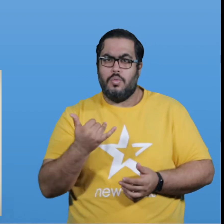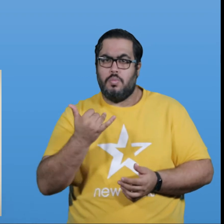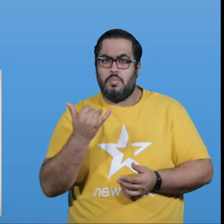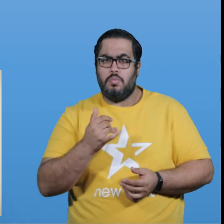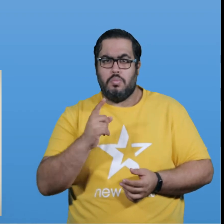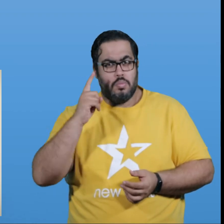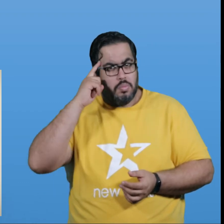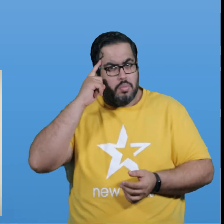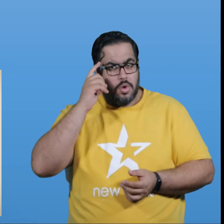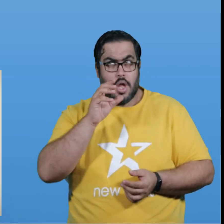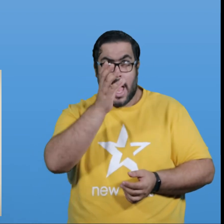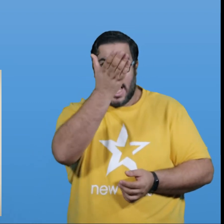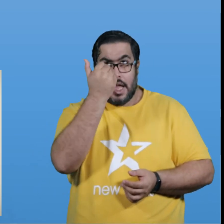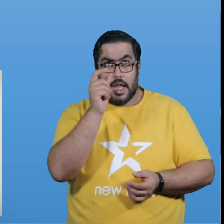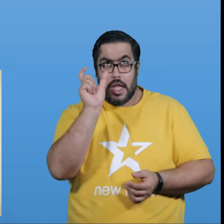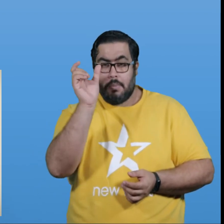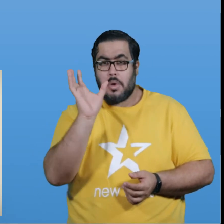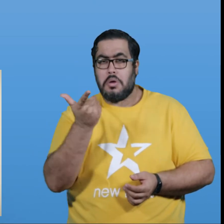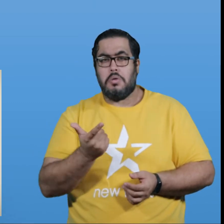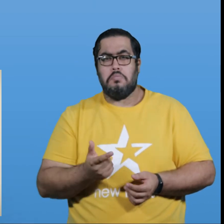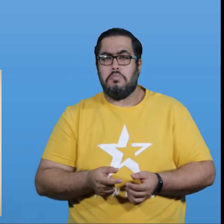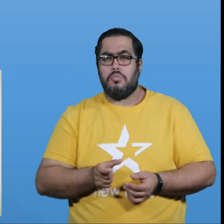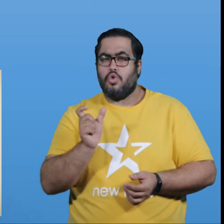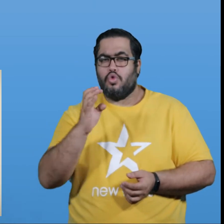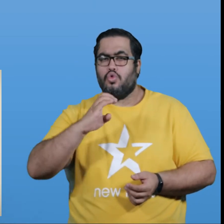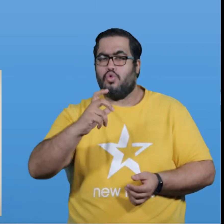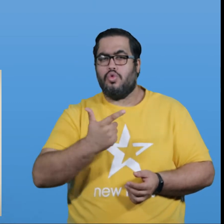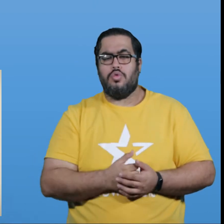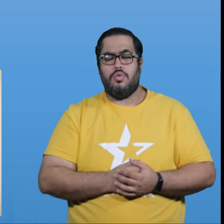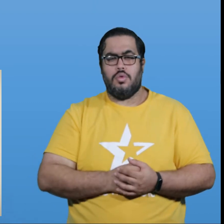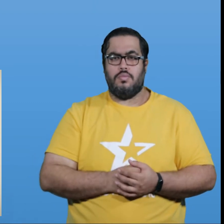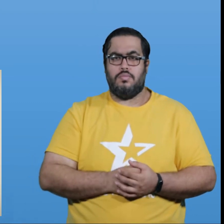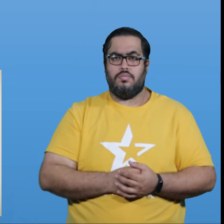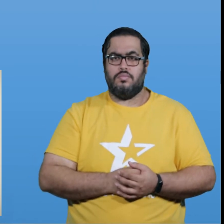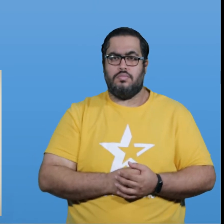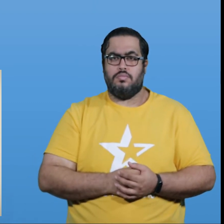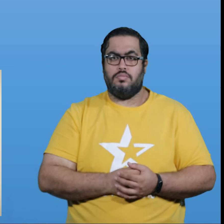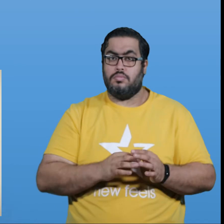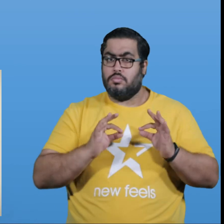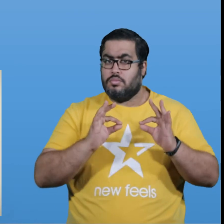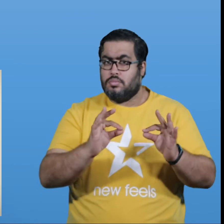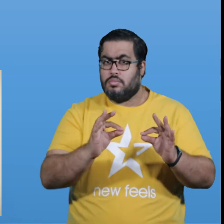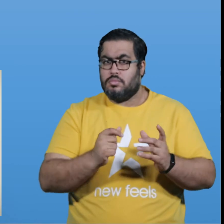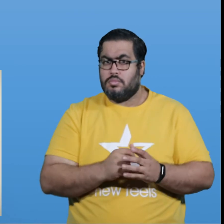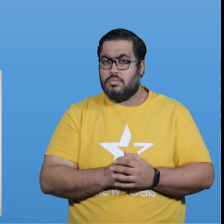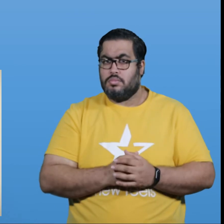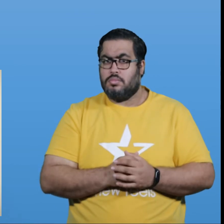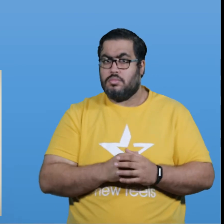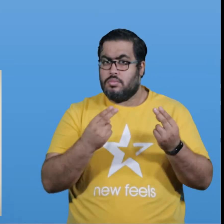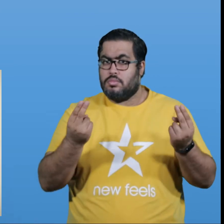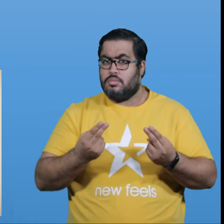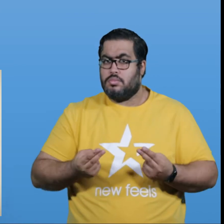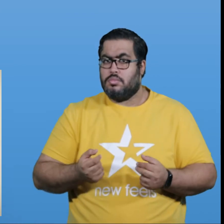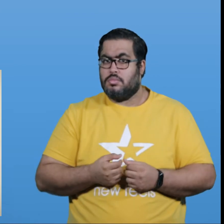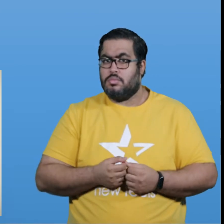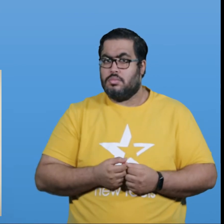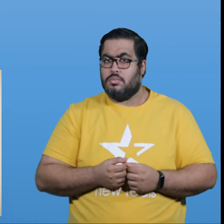seminar, reviews, paraphrase, or cursive? Based on what we've learned so far, the answer should